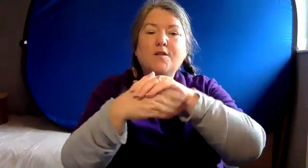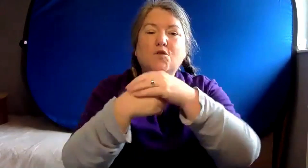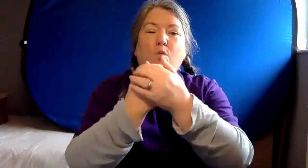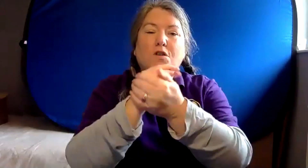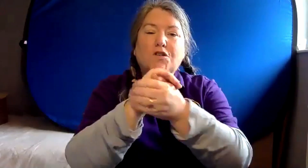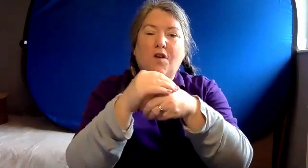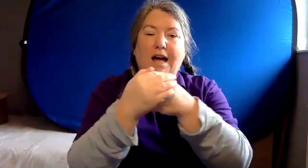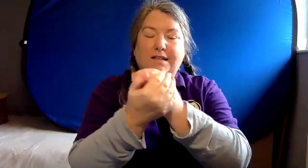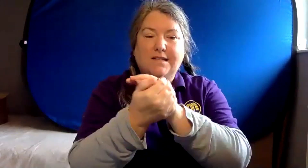To wash your hands.